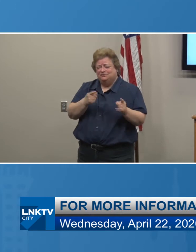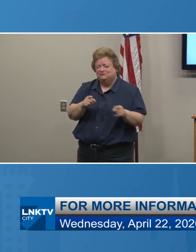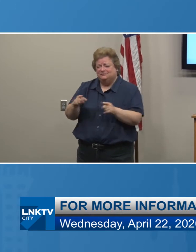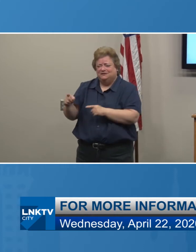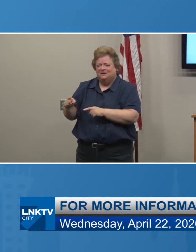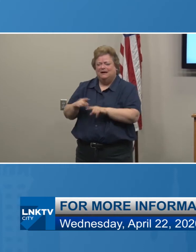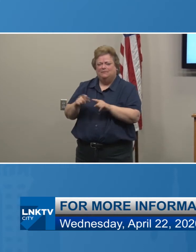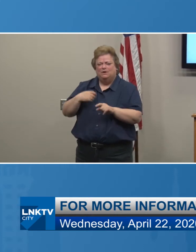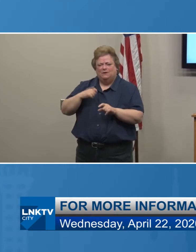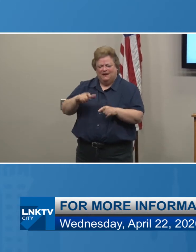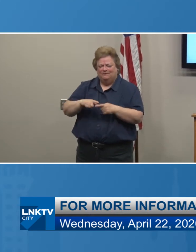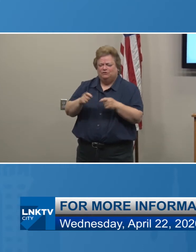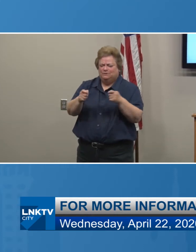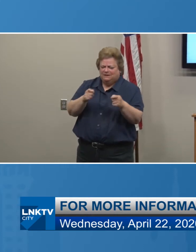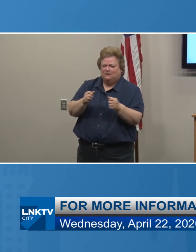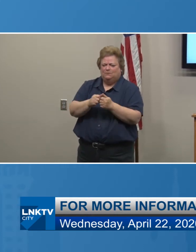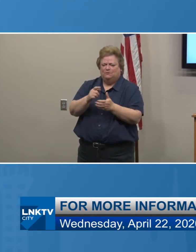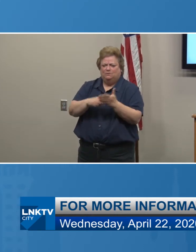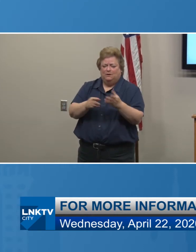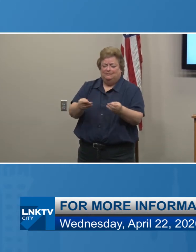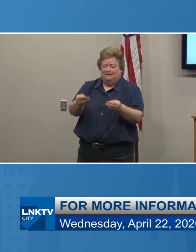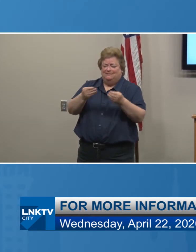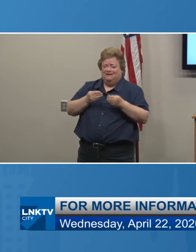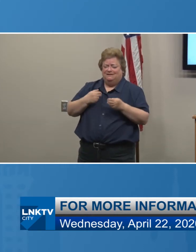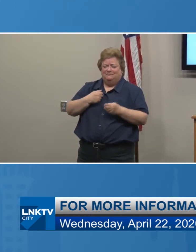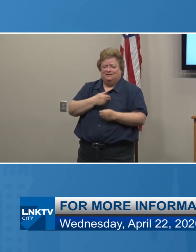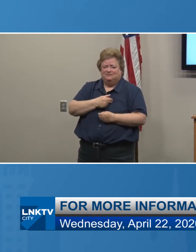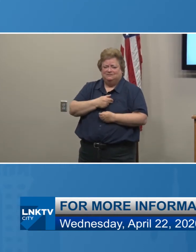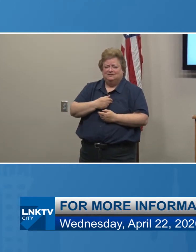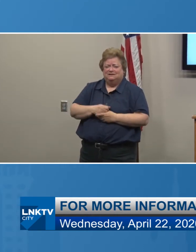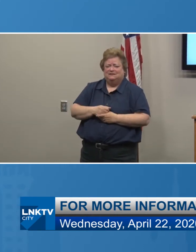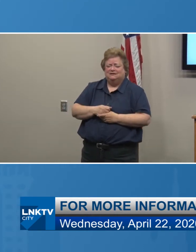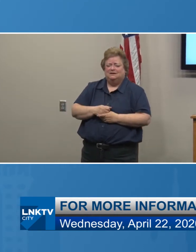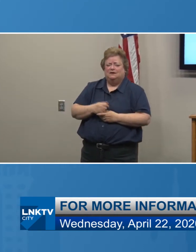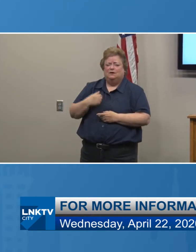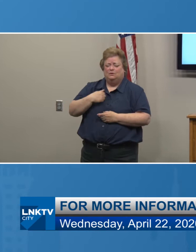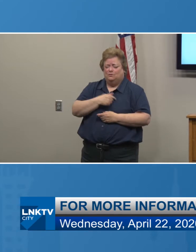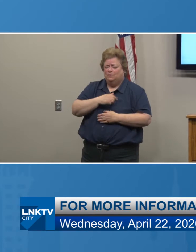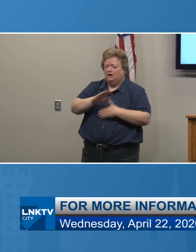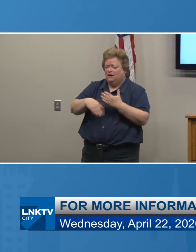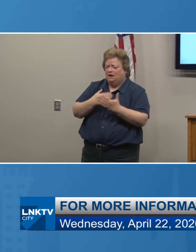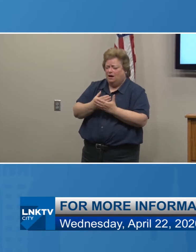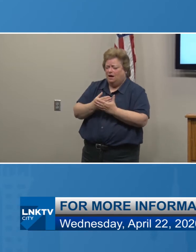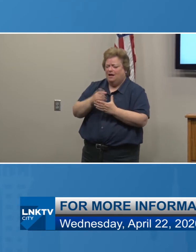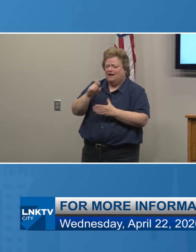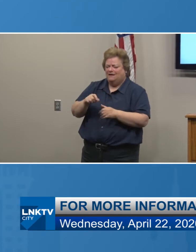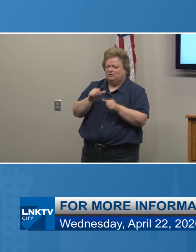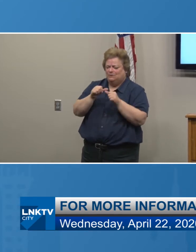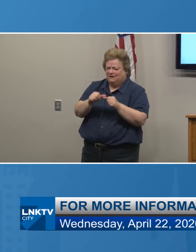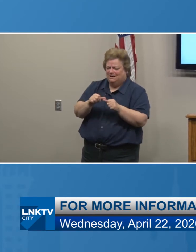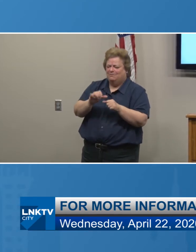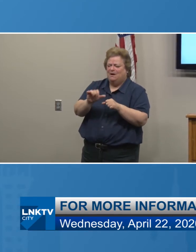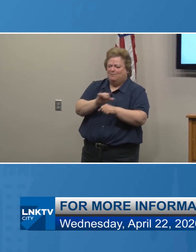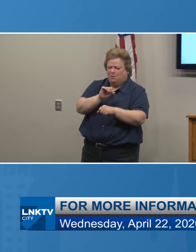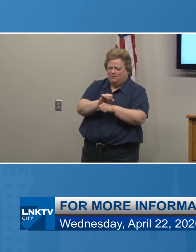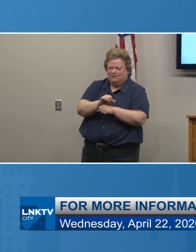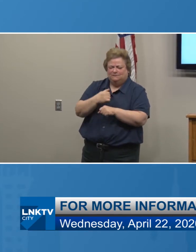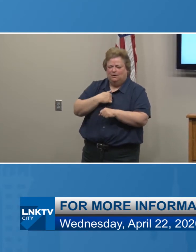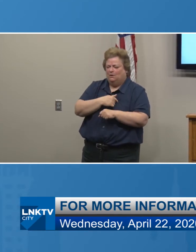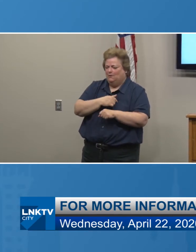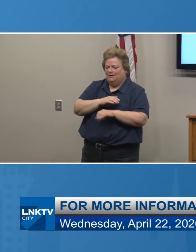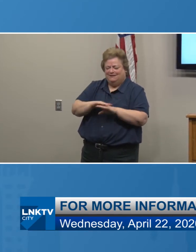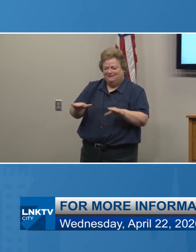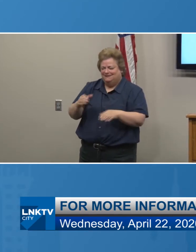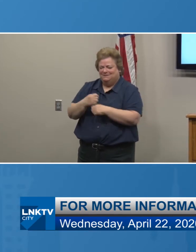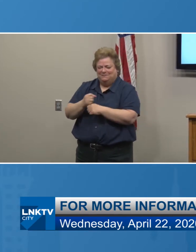must deal with what we are given. To quote Albert Camus, we all keep appointments we did not make.